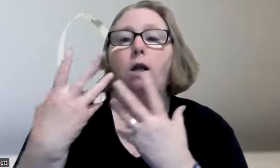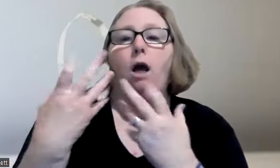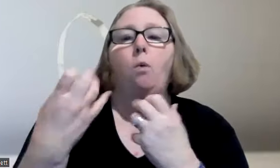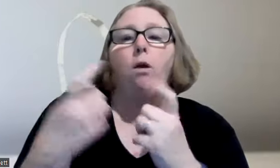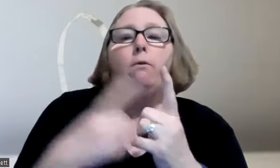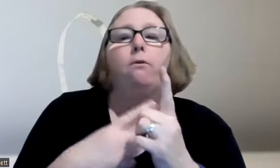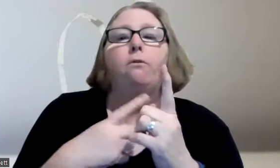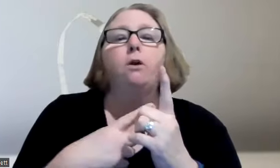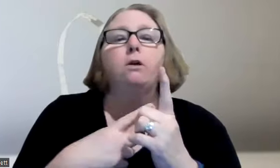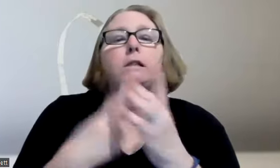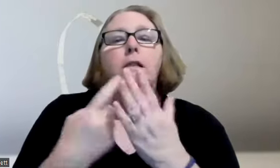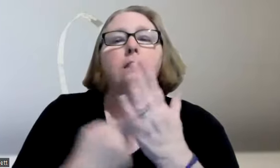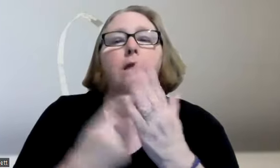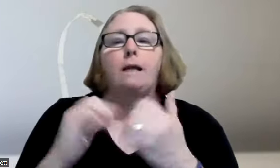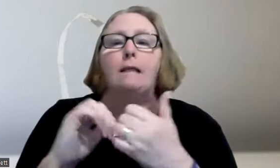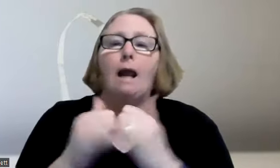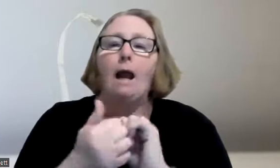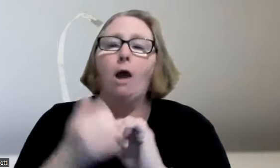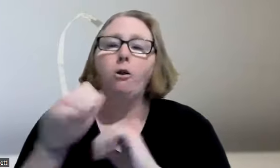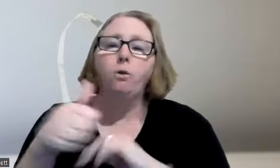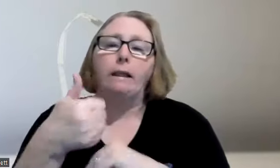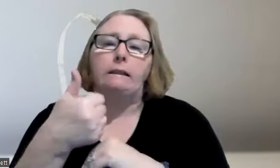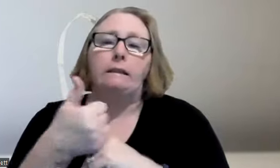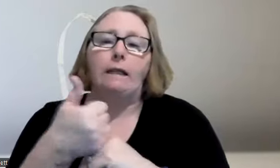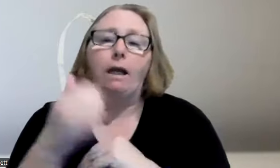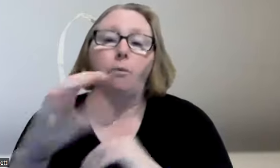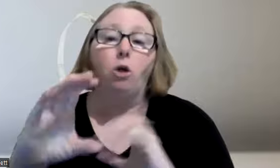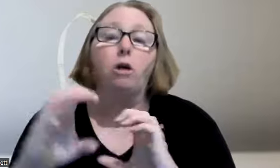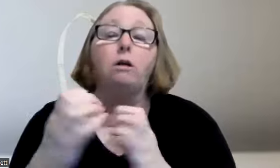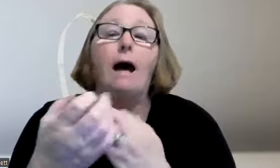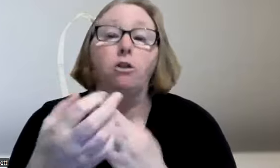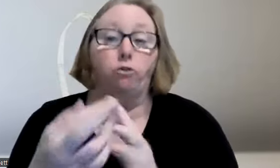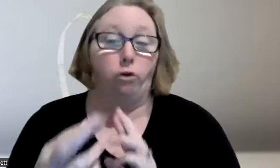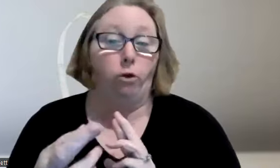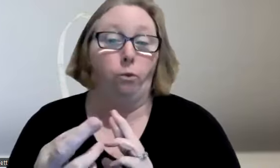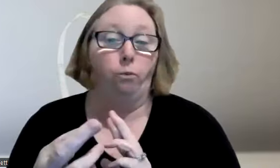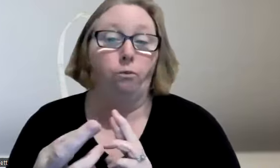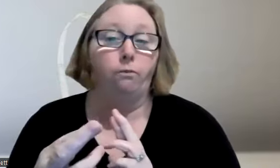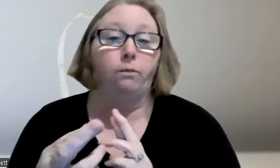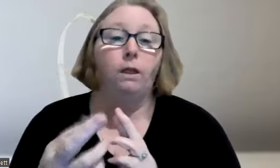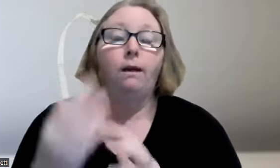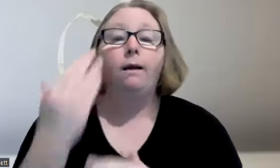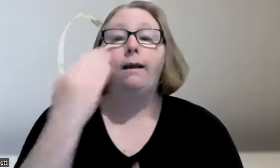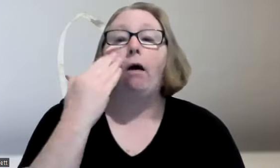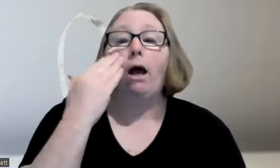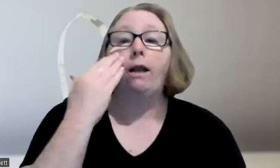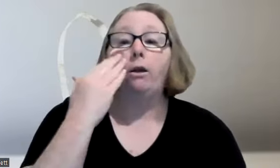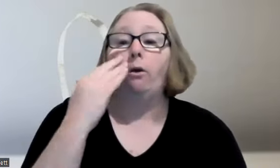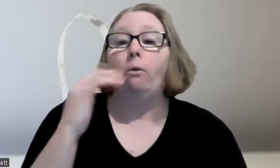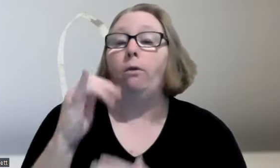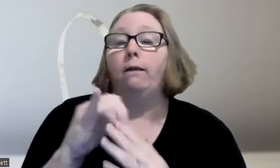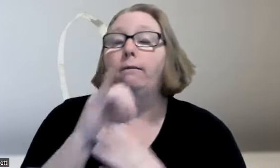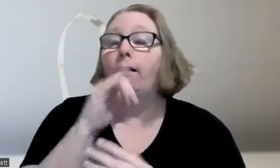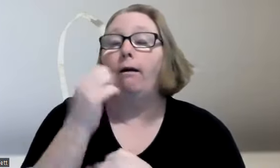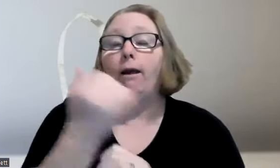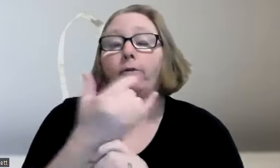I want to first discuss how you can set up your classroom. Now, I know that not